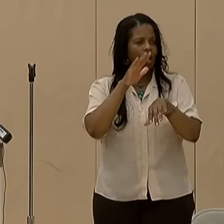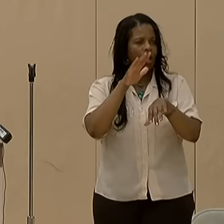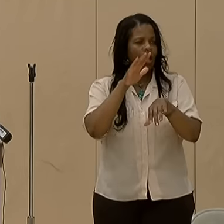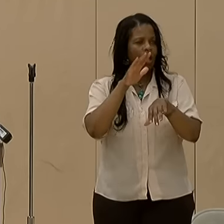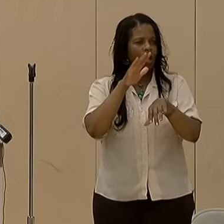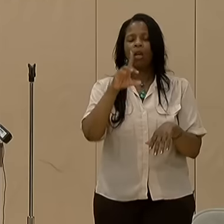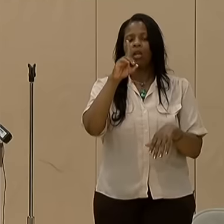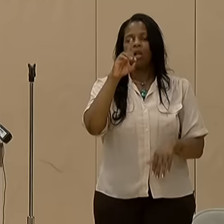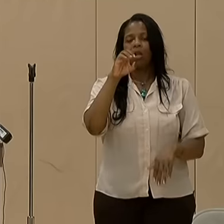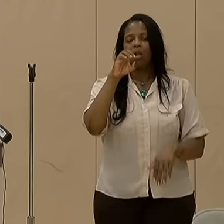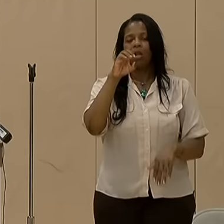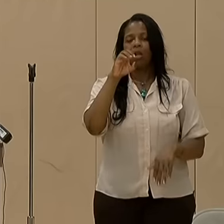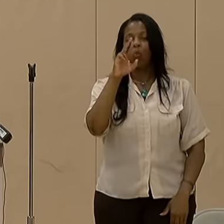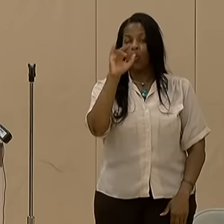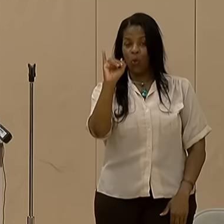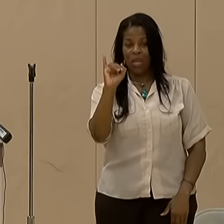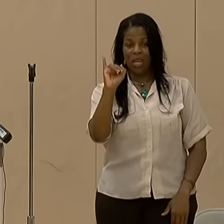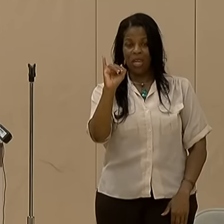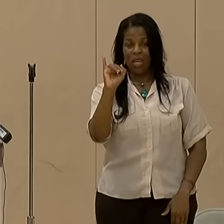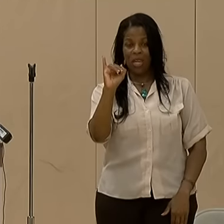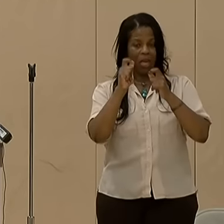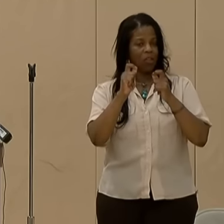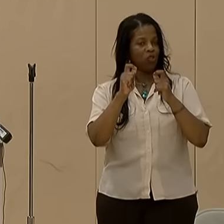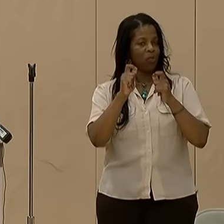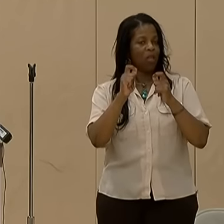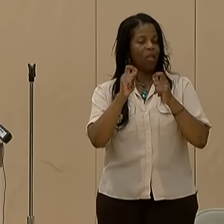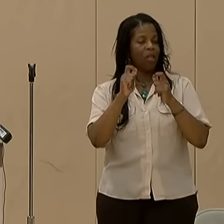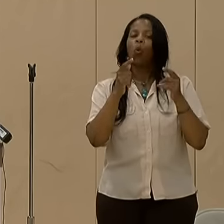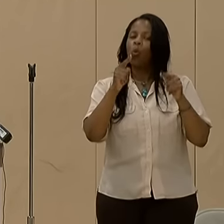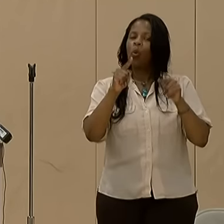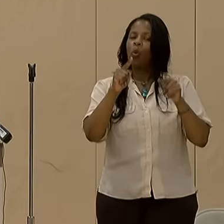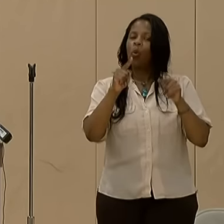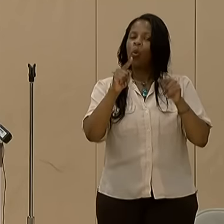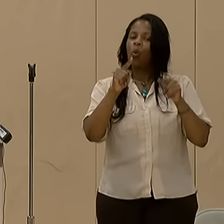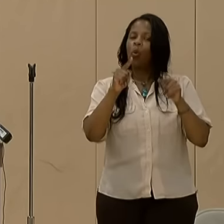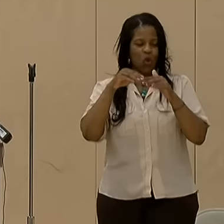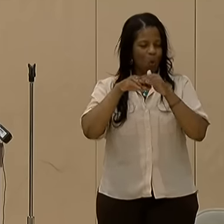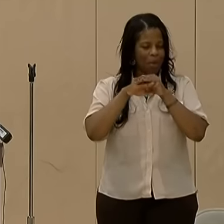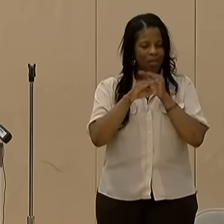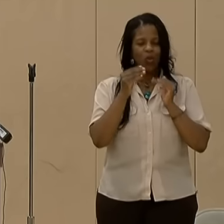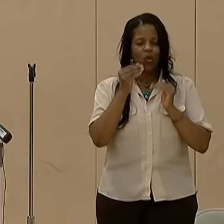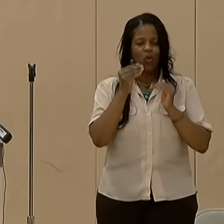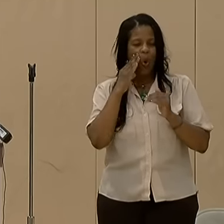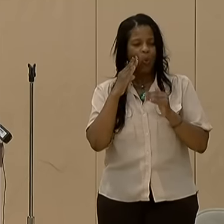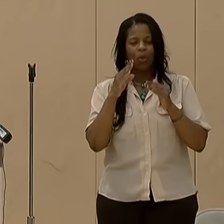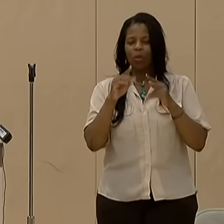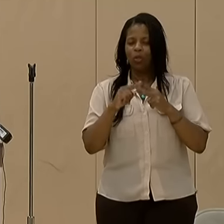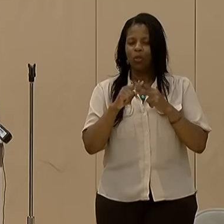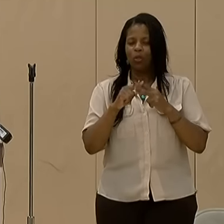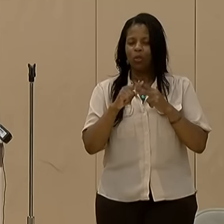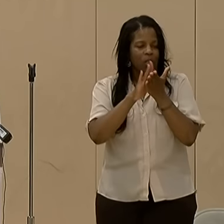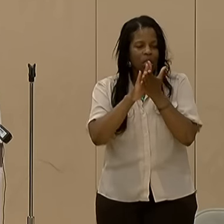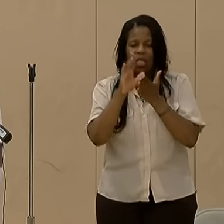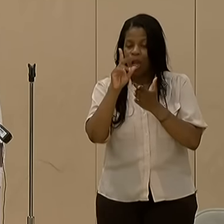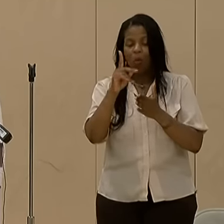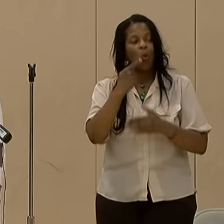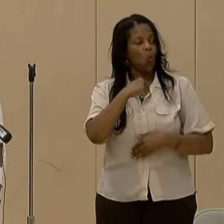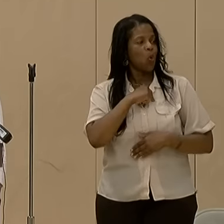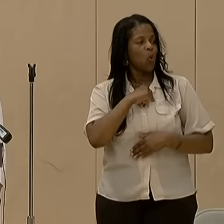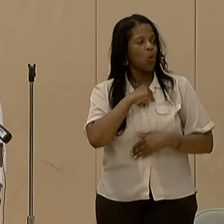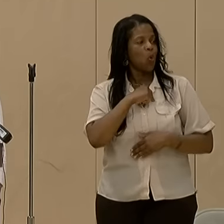management for after it's okay to get back in there and be able to start cleaning up. We want to be there to assist you with that as